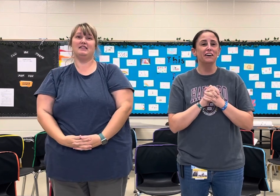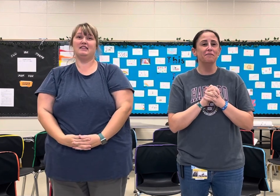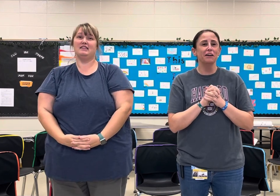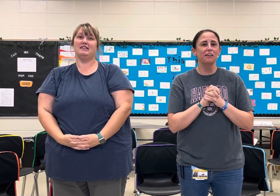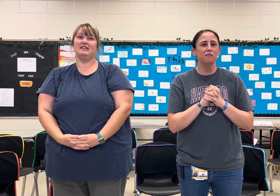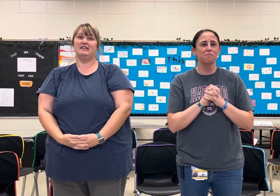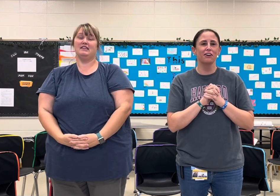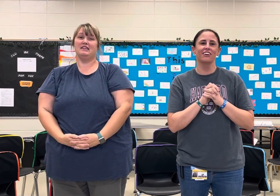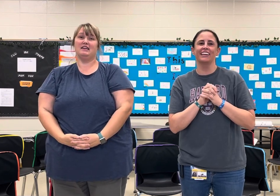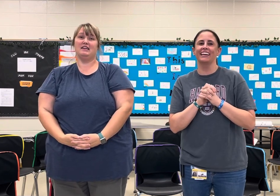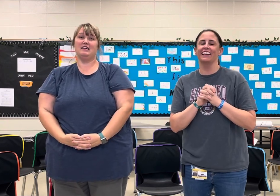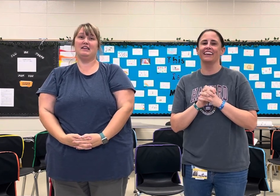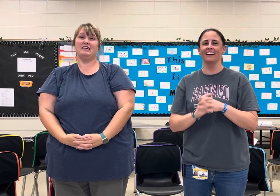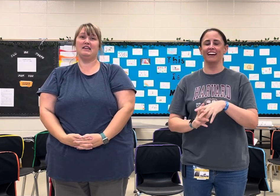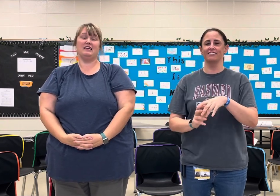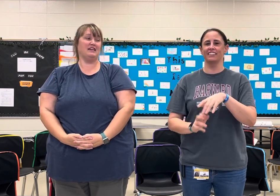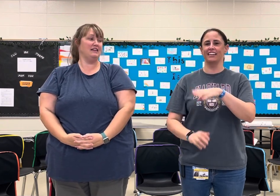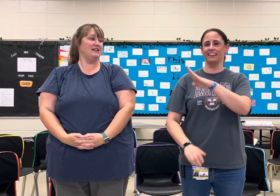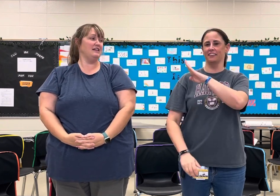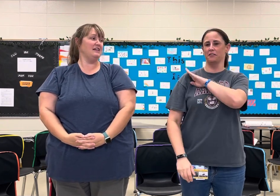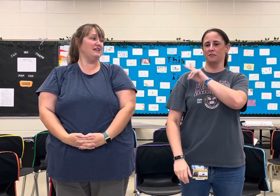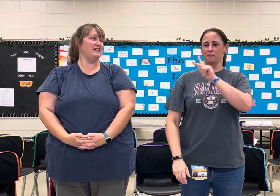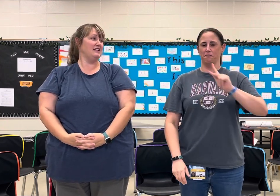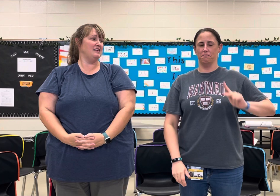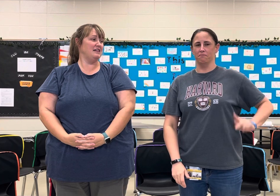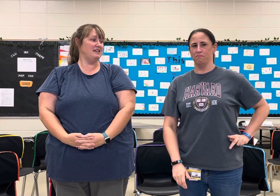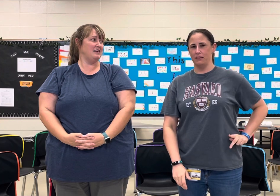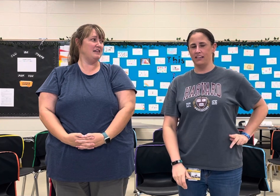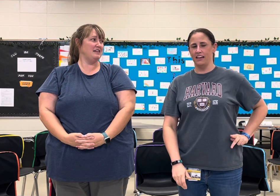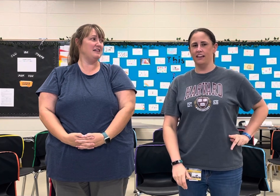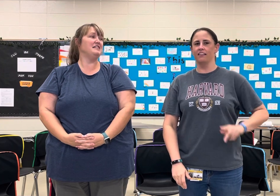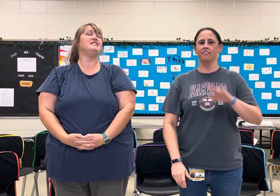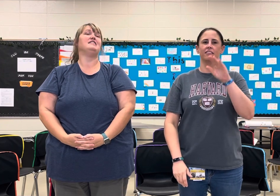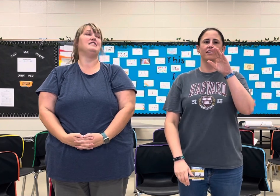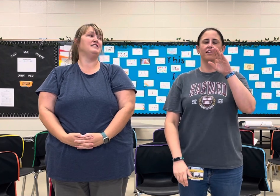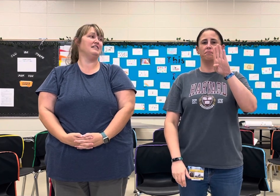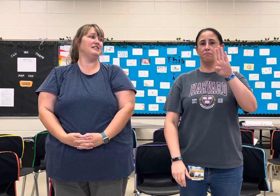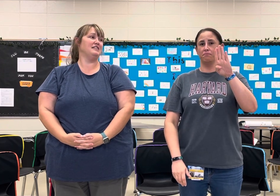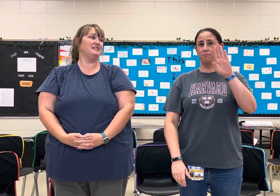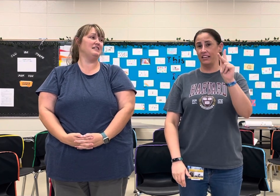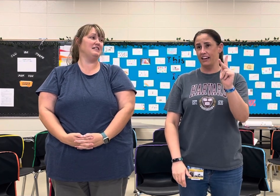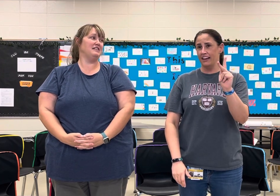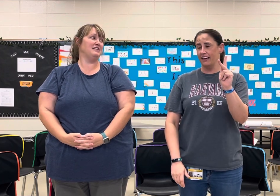Starbucks. Burger King. I've seen BK.